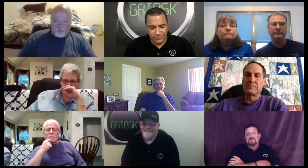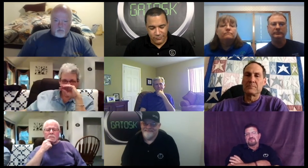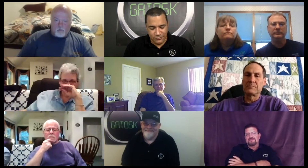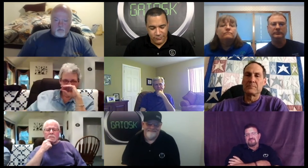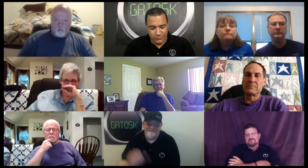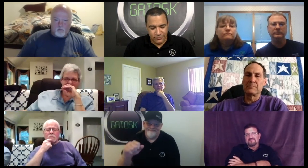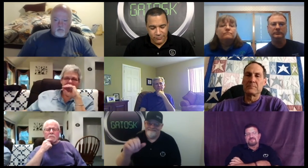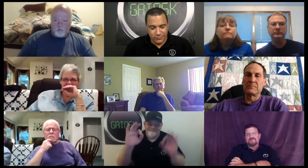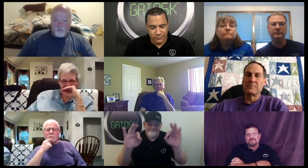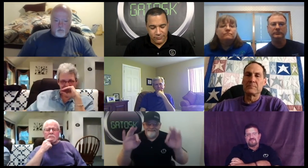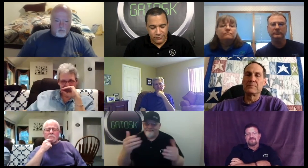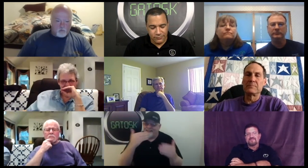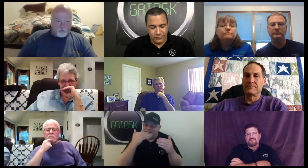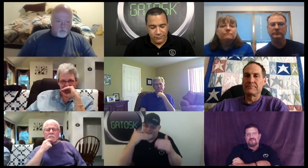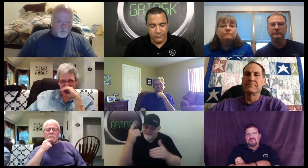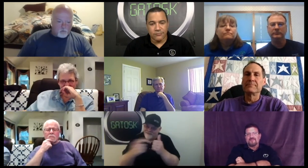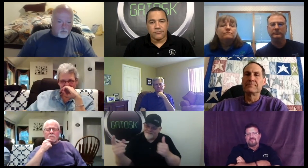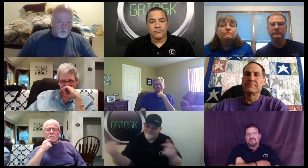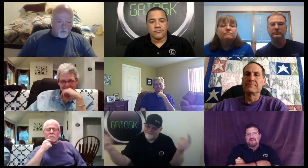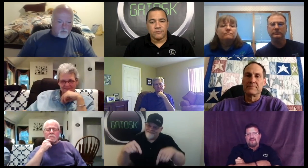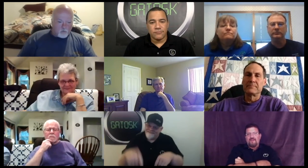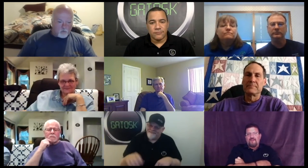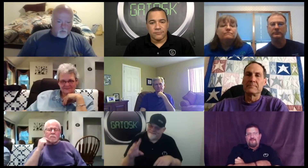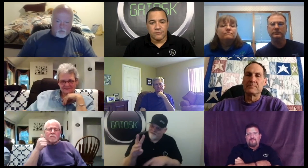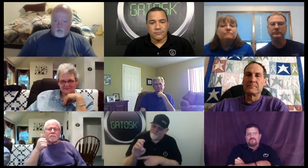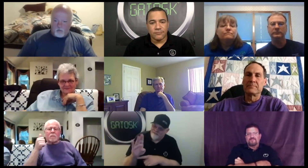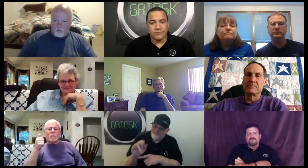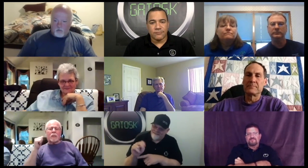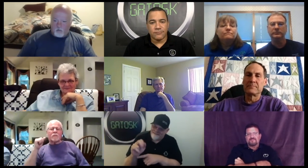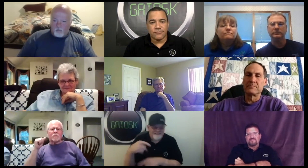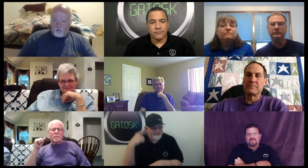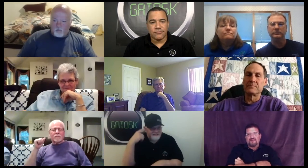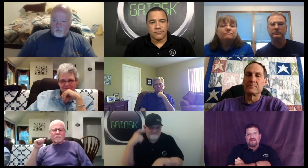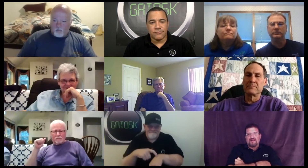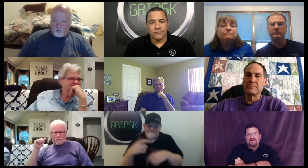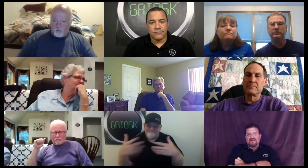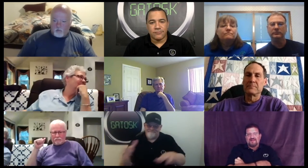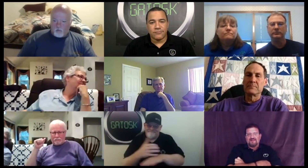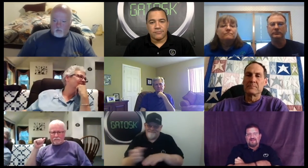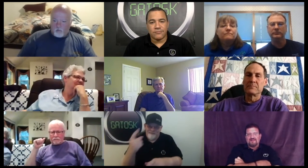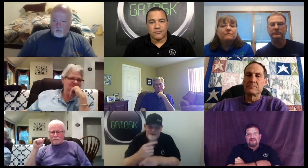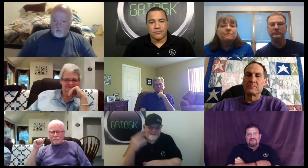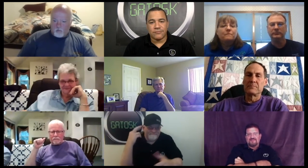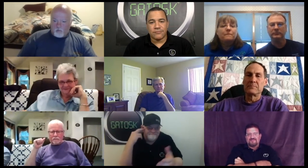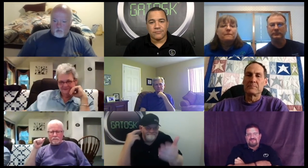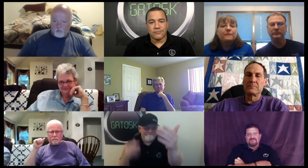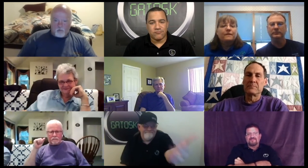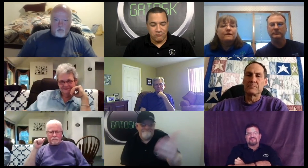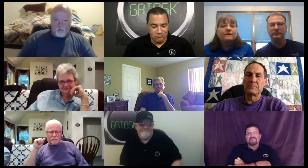future. Yes, great. Thank you everyone for coming to this webinar. I think it's time that time's run out, right,